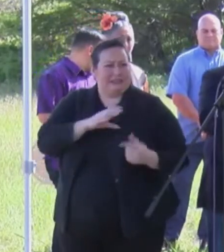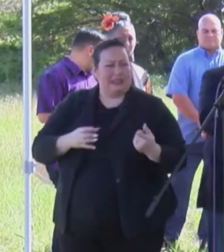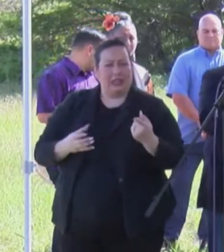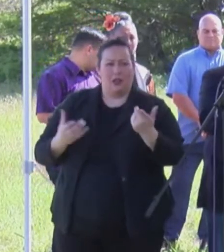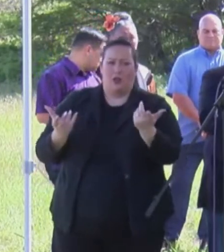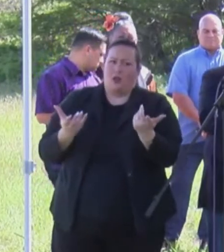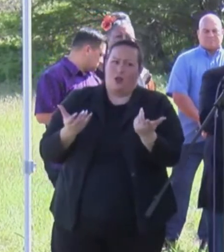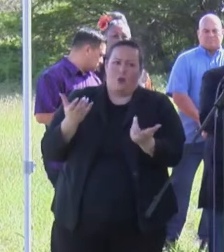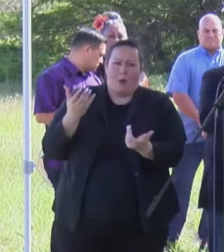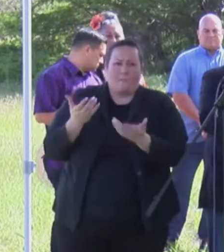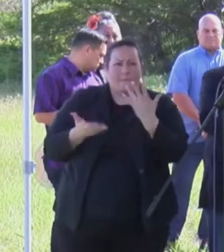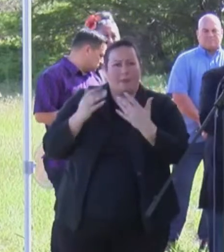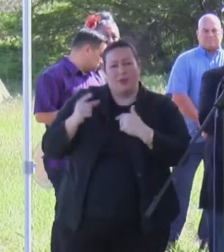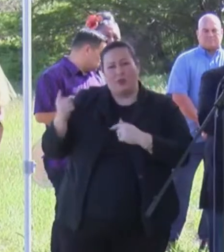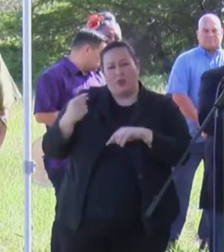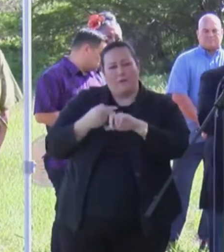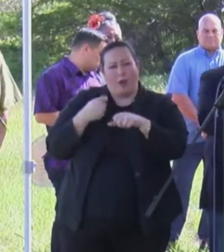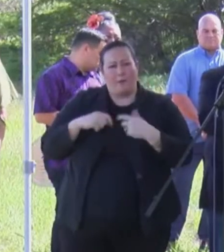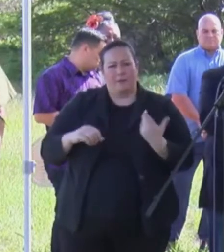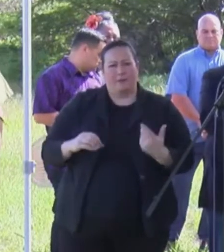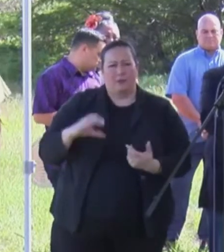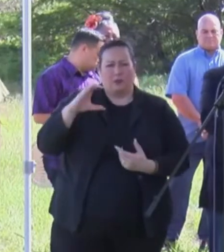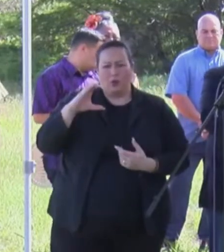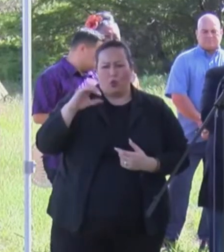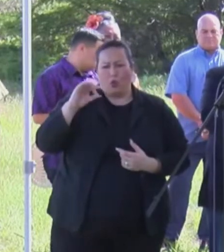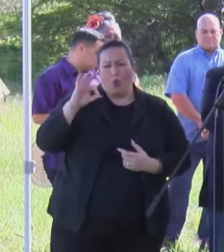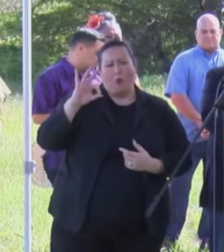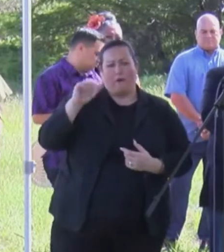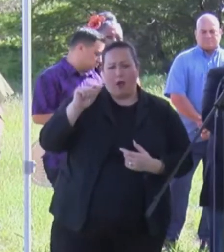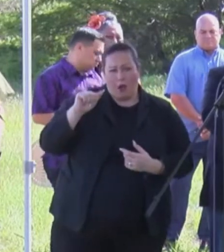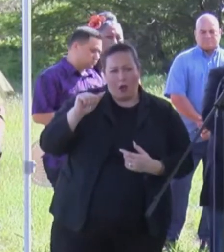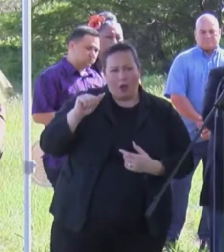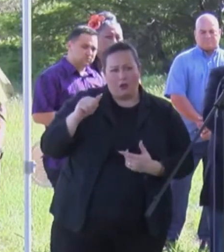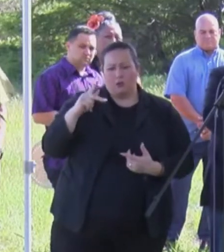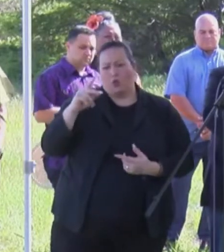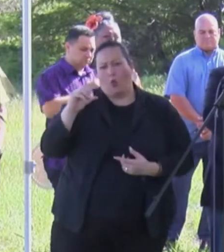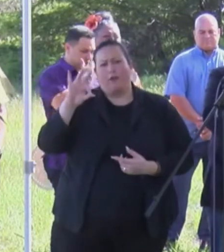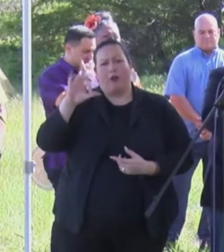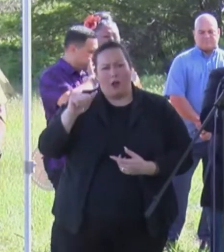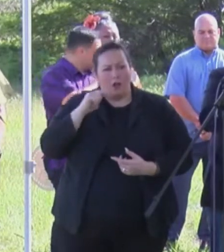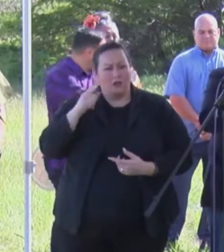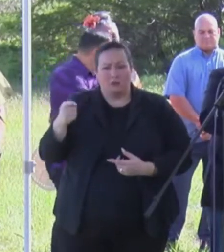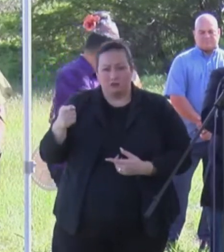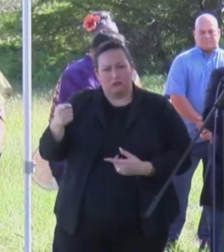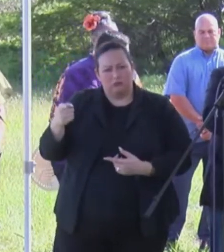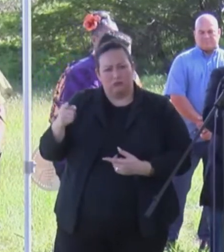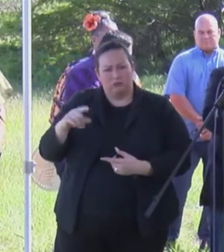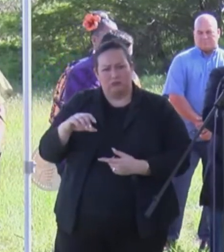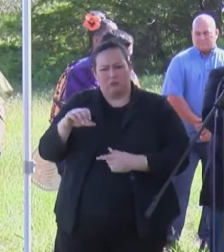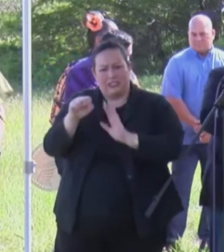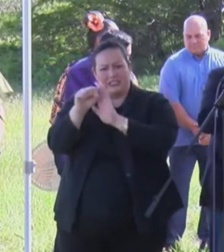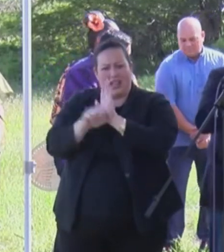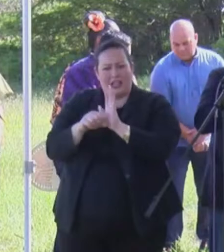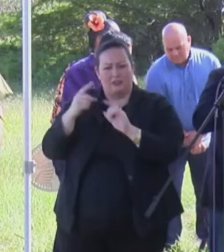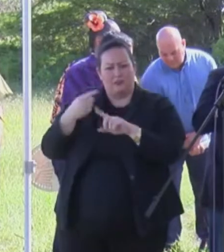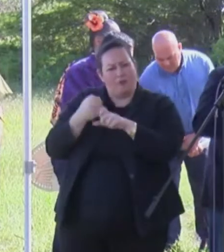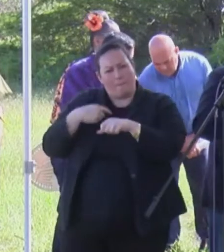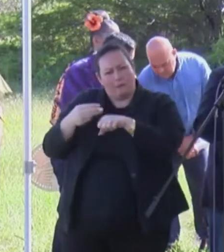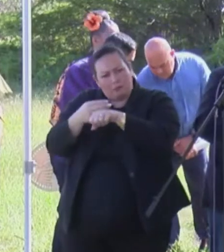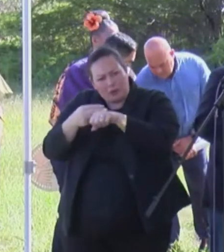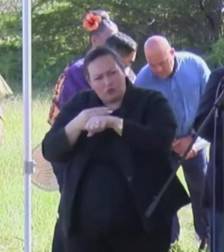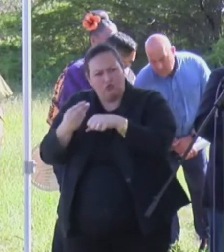also going to be supportive of as members of this family, and they are going through the programs that are being spearheaded